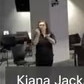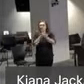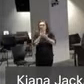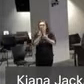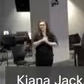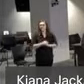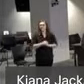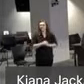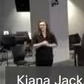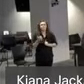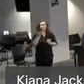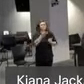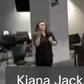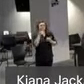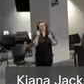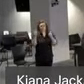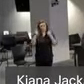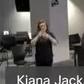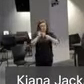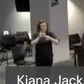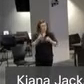Any questions or comments for Jeff?